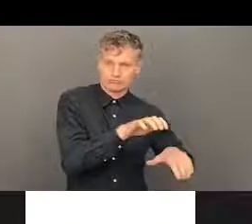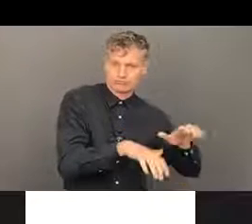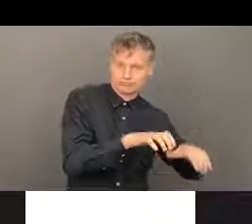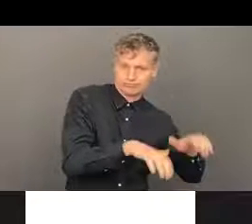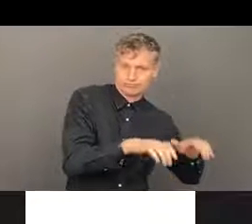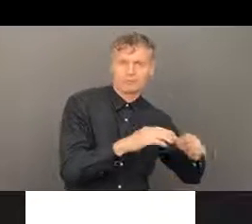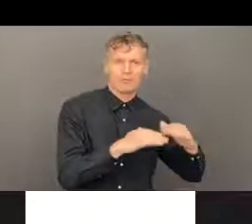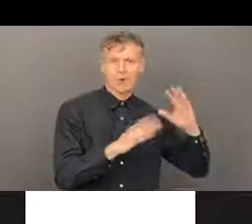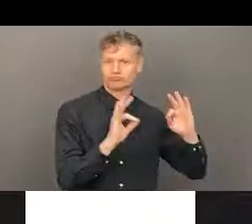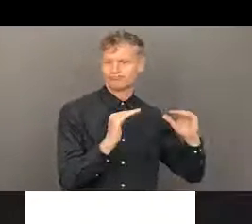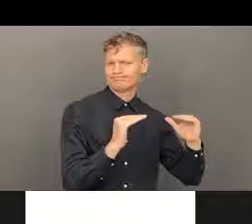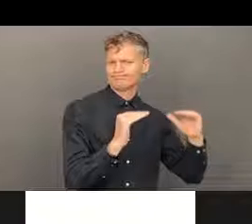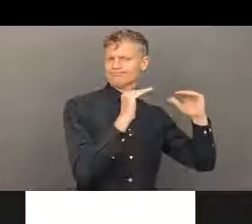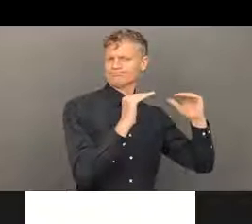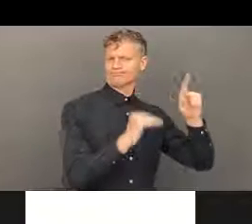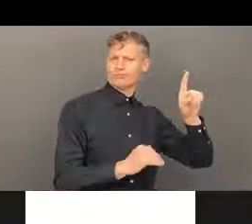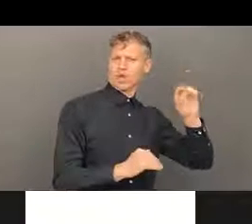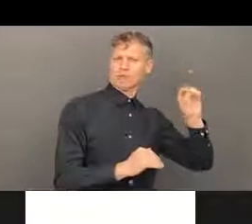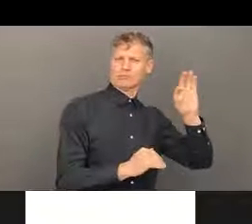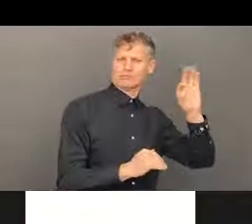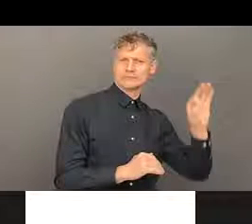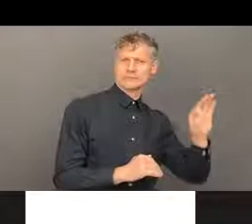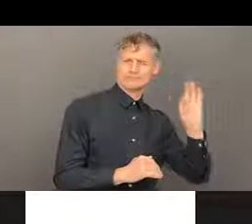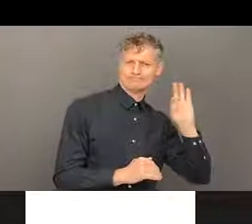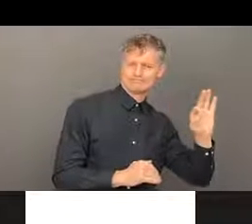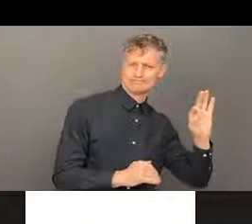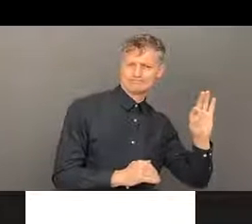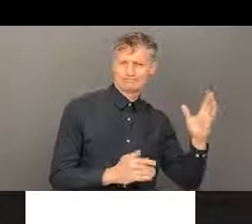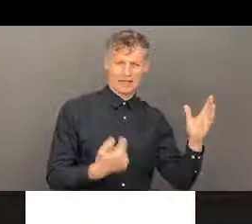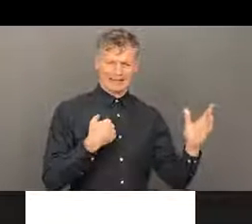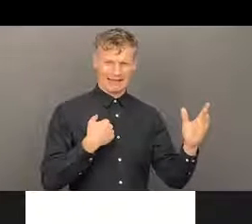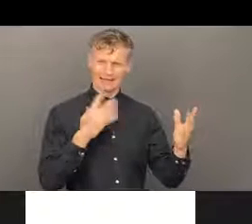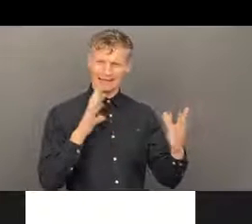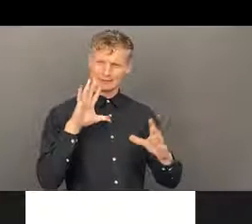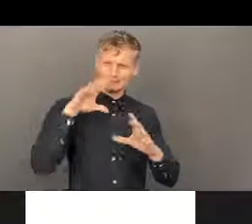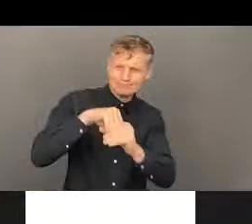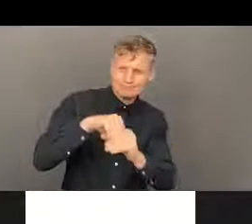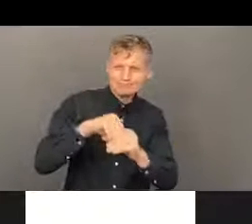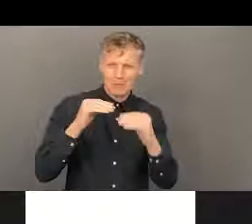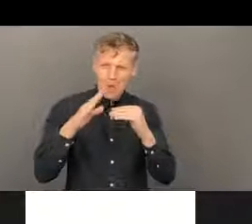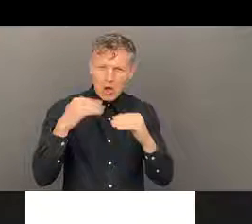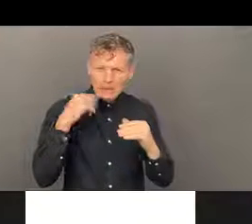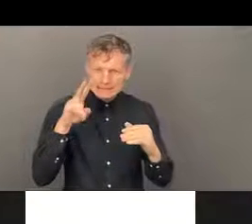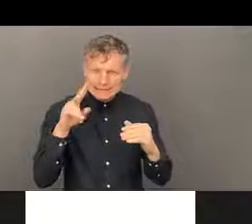So they give a full picture of the conversation and the dialogue that's happening.